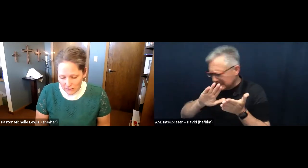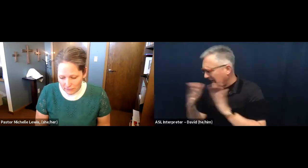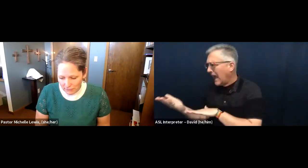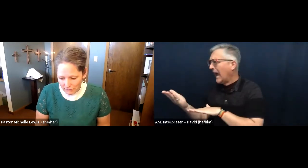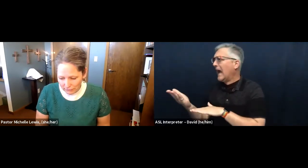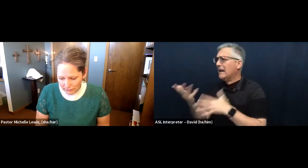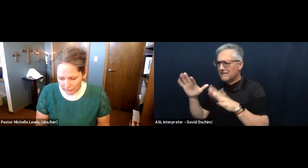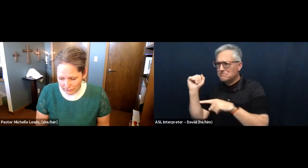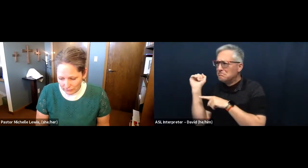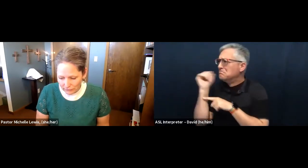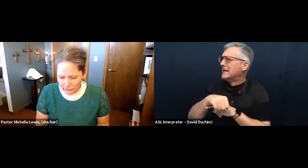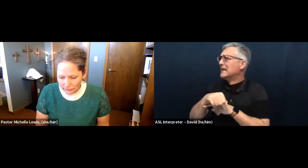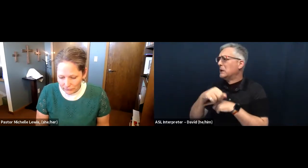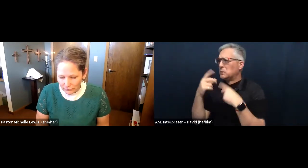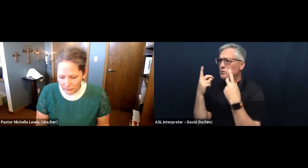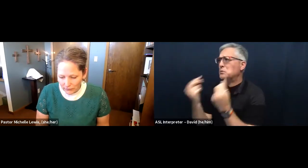defeat.